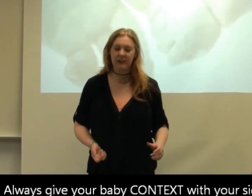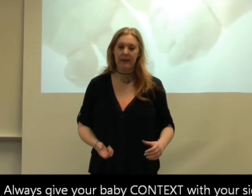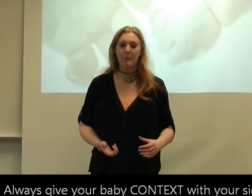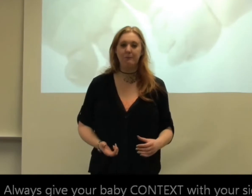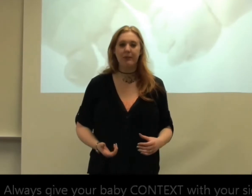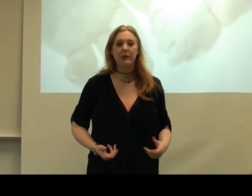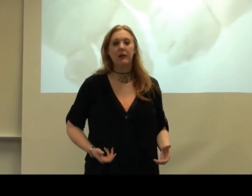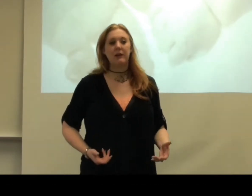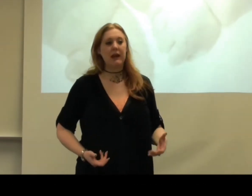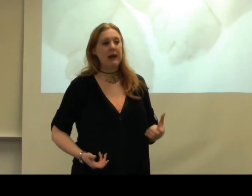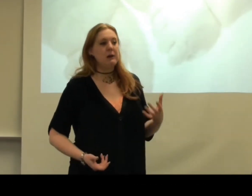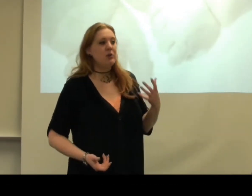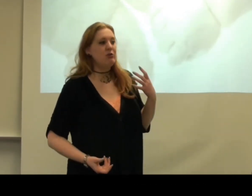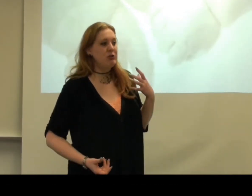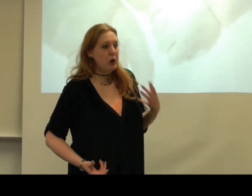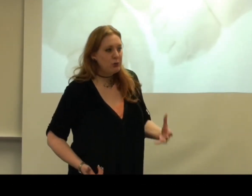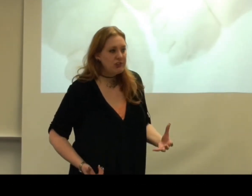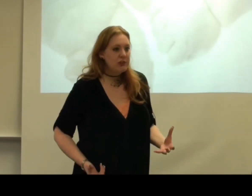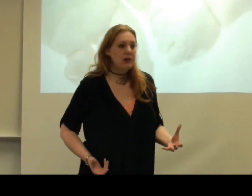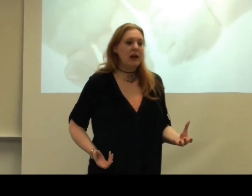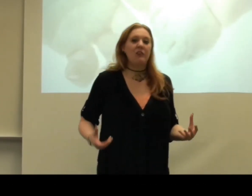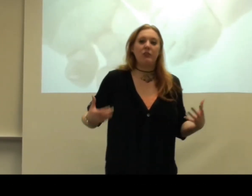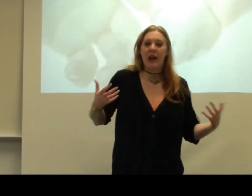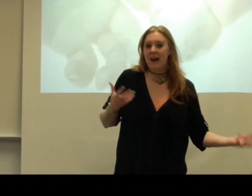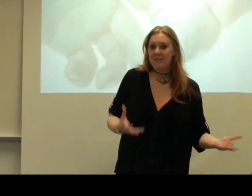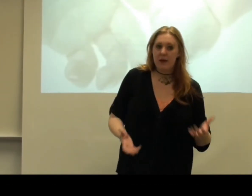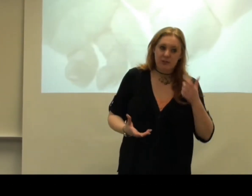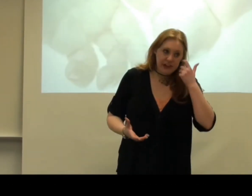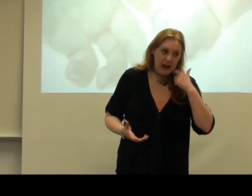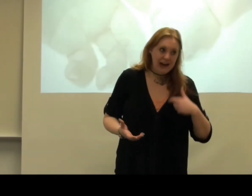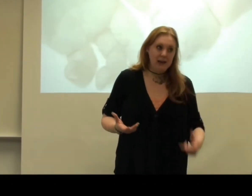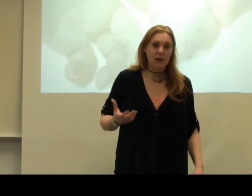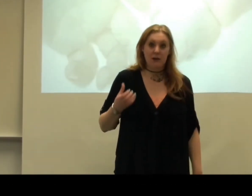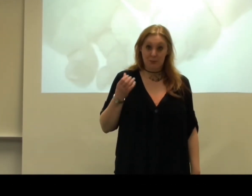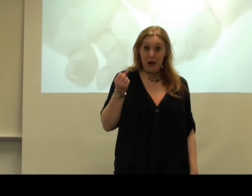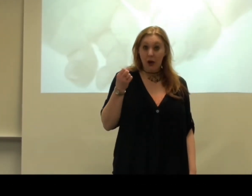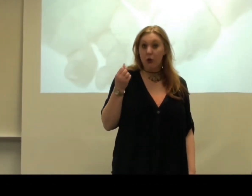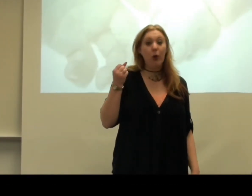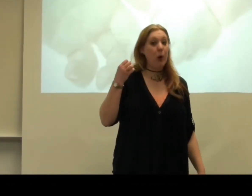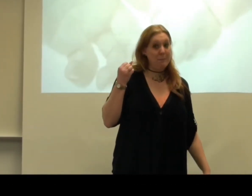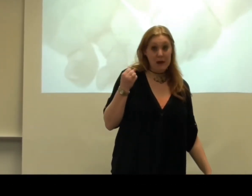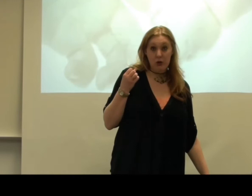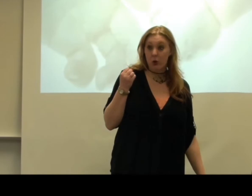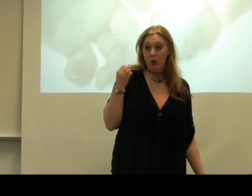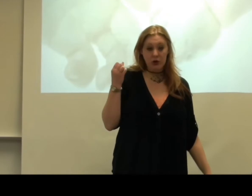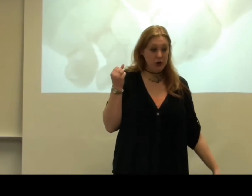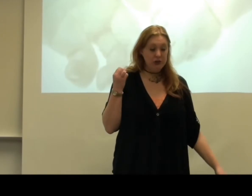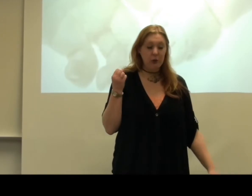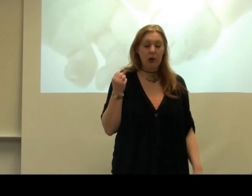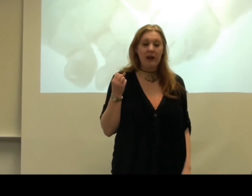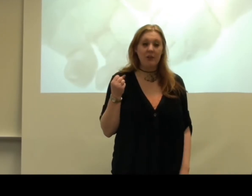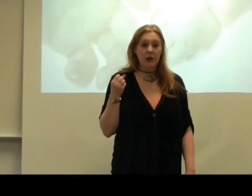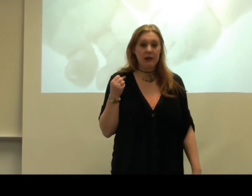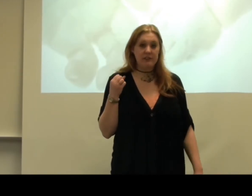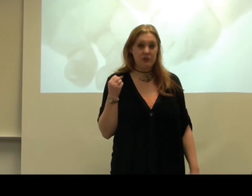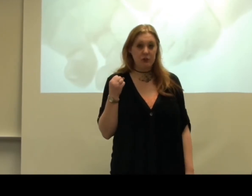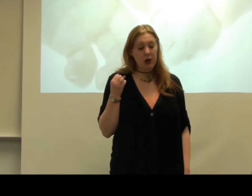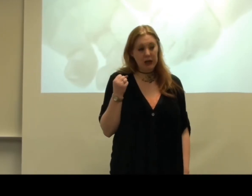them. Okay? Don't have them sign bottle or milk or nurse or whatever it is that you call